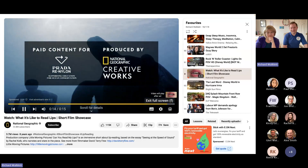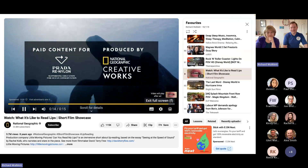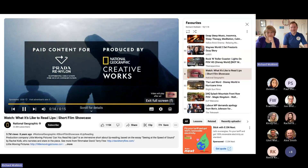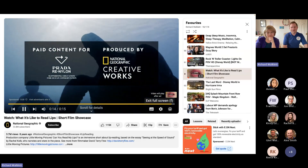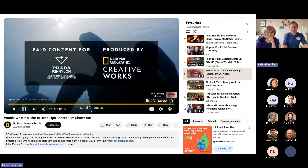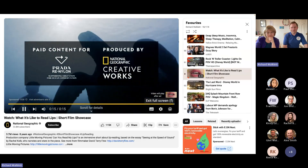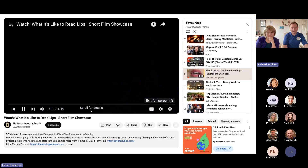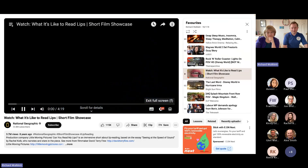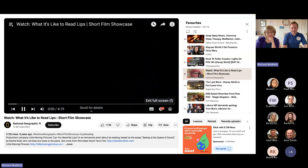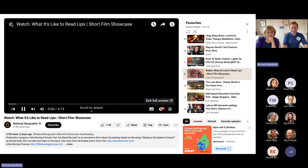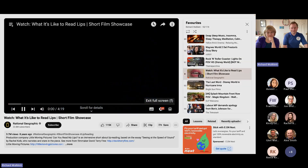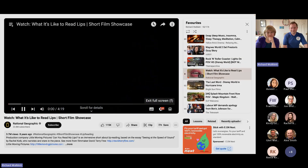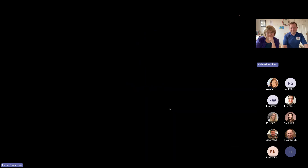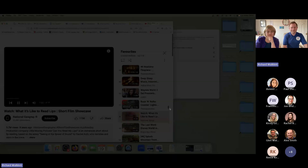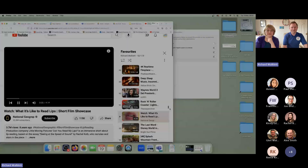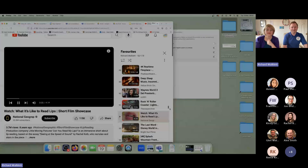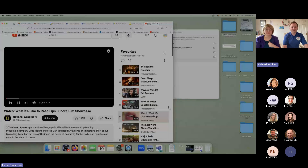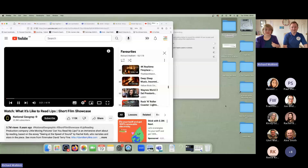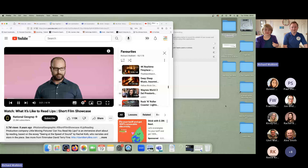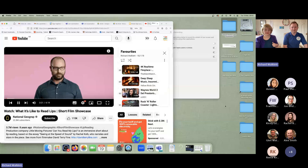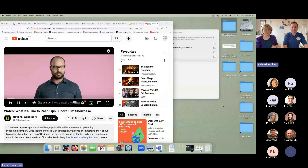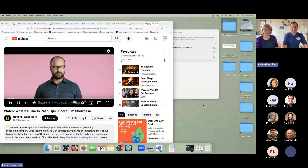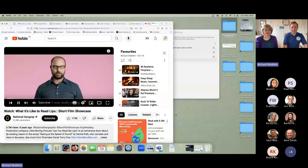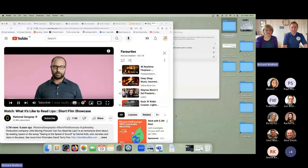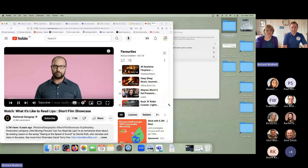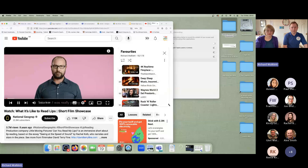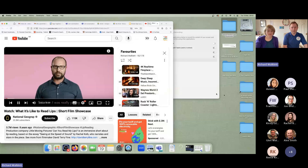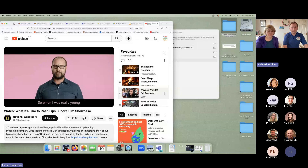Okay, here we go. Sorry about that. So when I was really